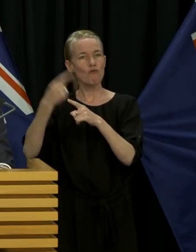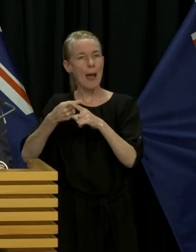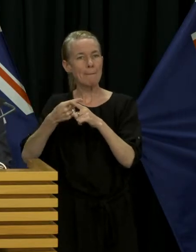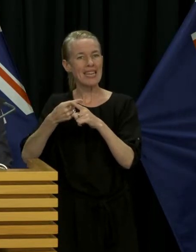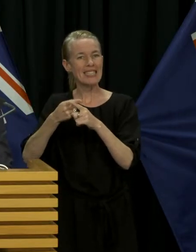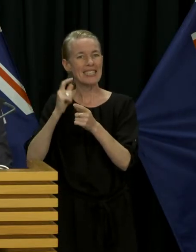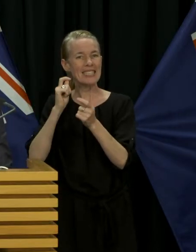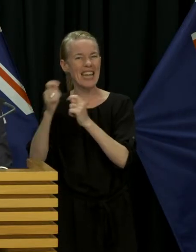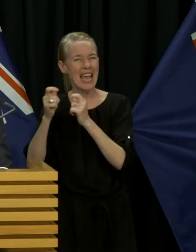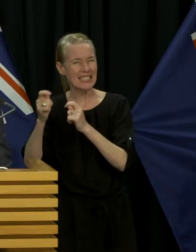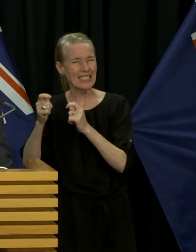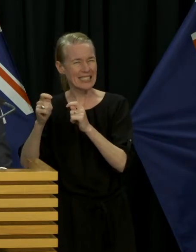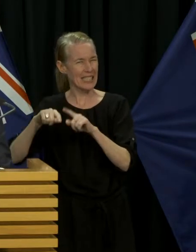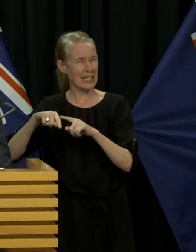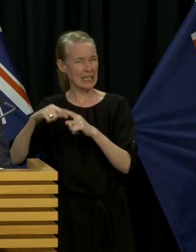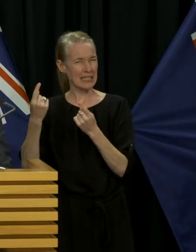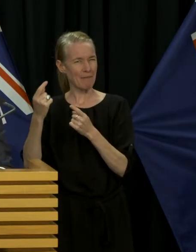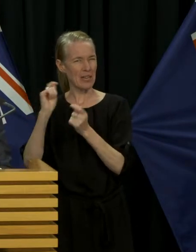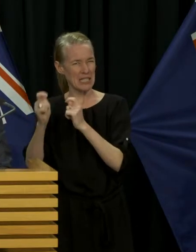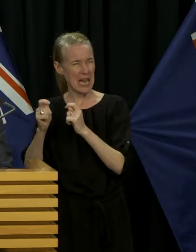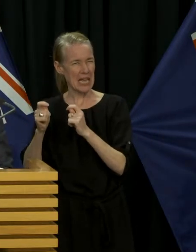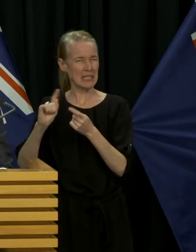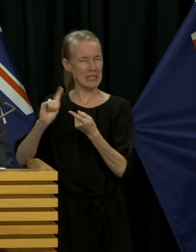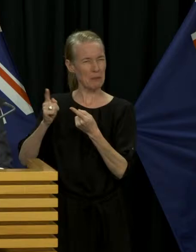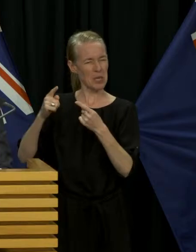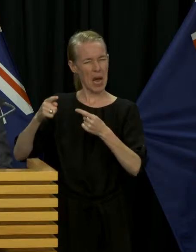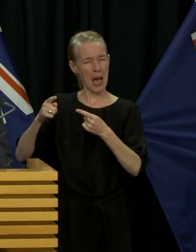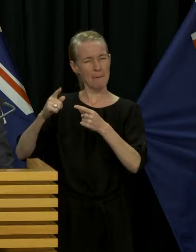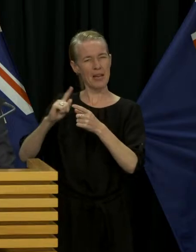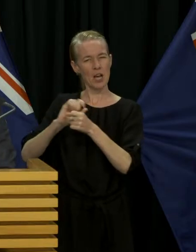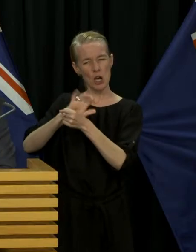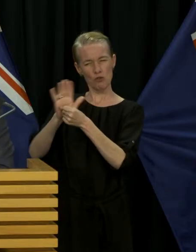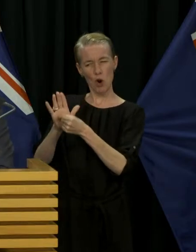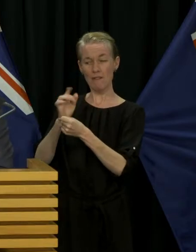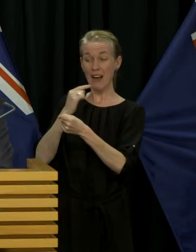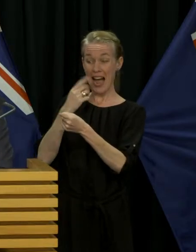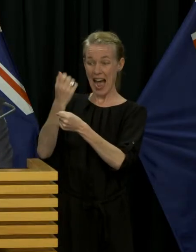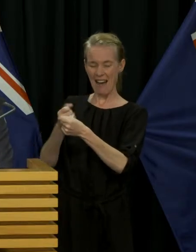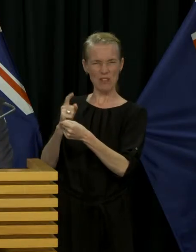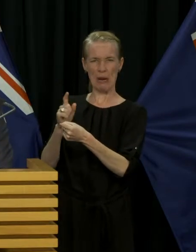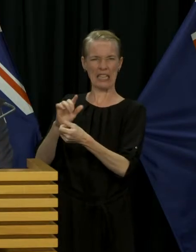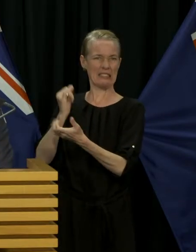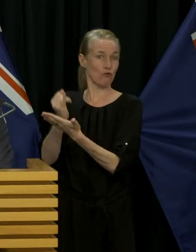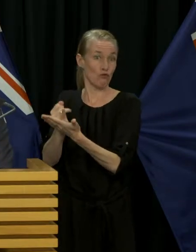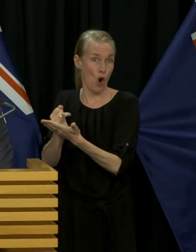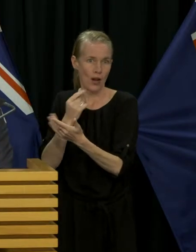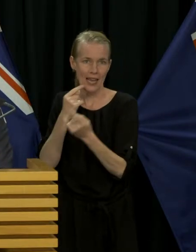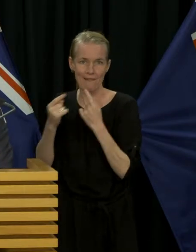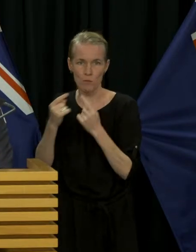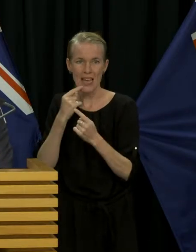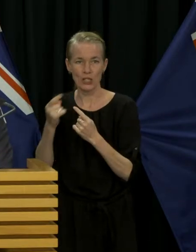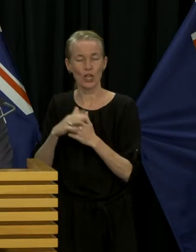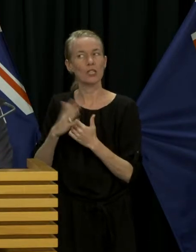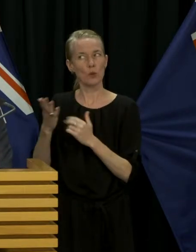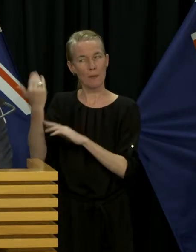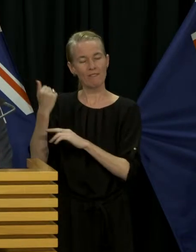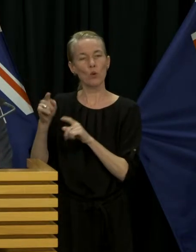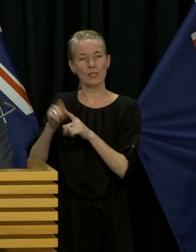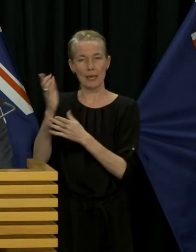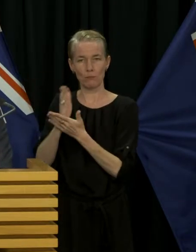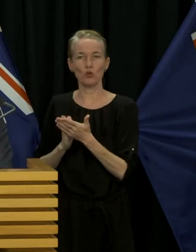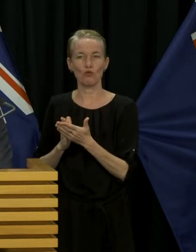hours later, which is the standard test we use in New Zealand, was a negative test. No one whether this person has ever been tested positive for